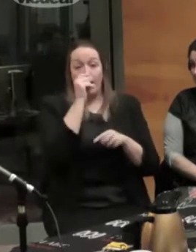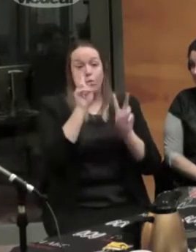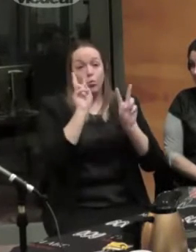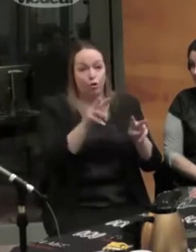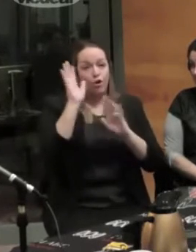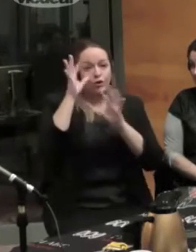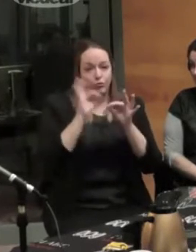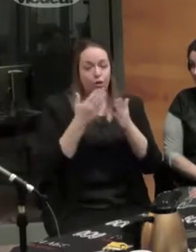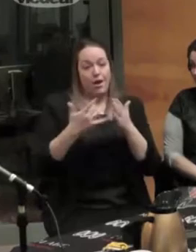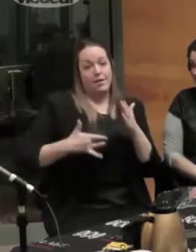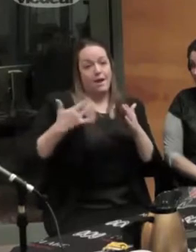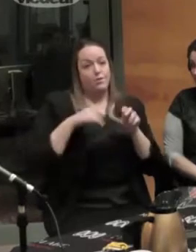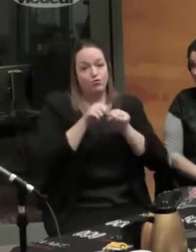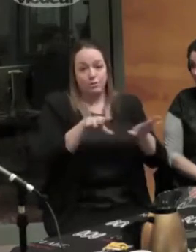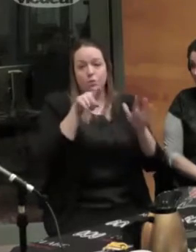Conversation Hour on